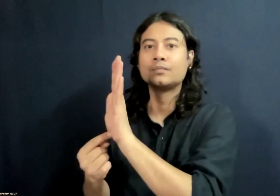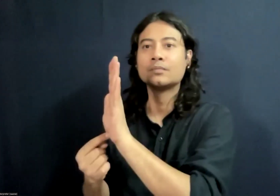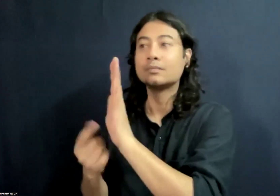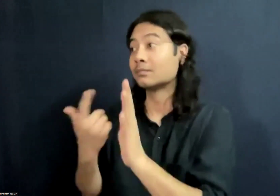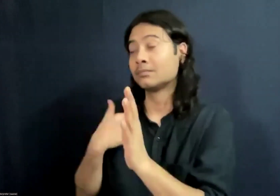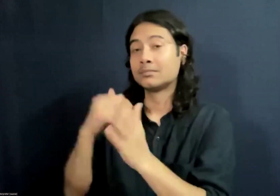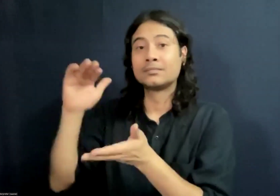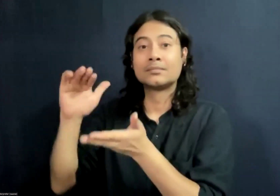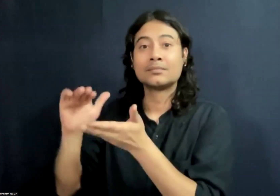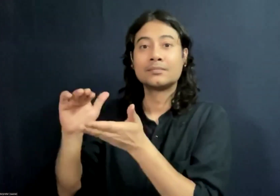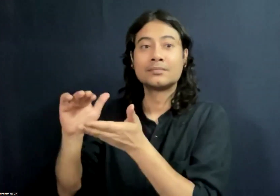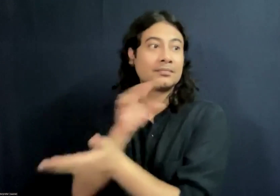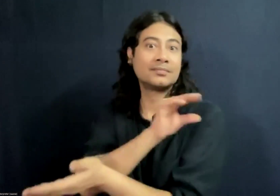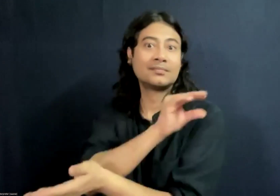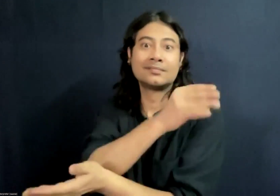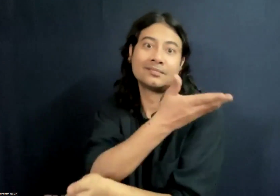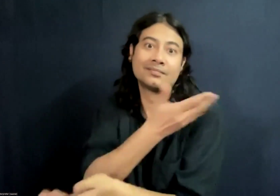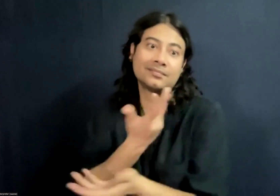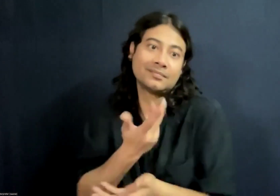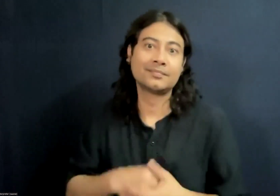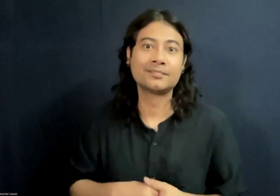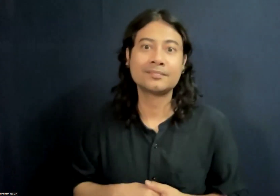Is it understandable? People are understanding?